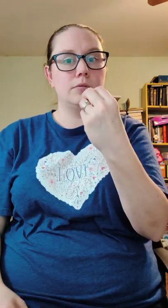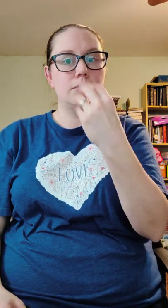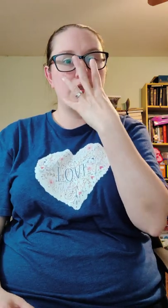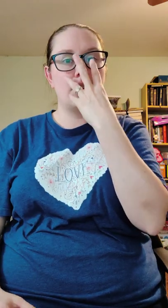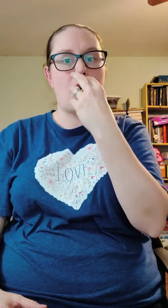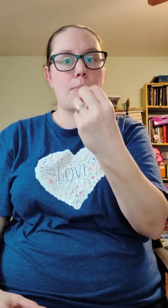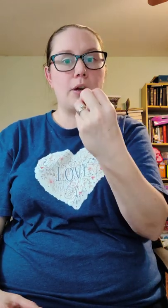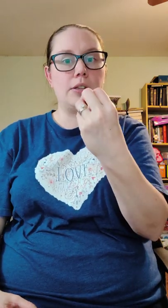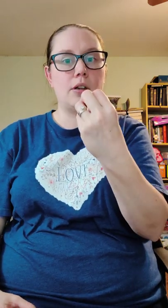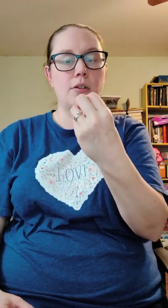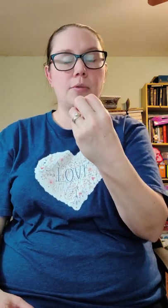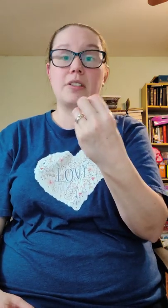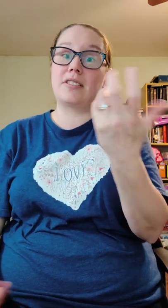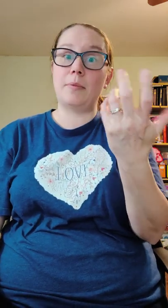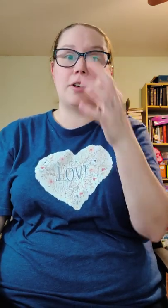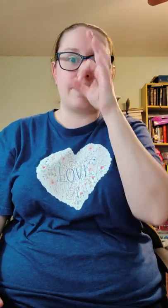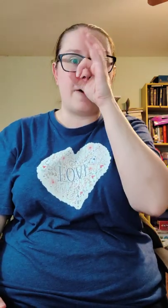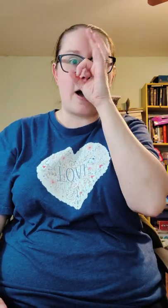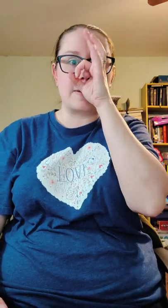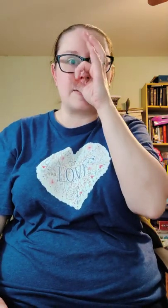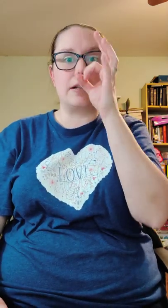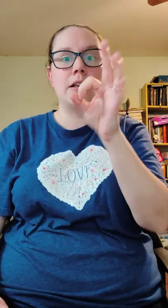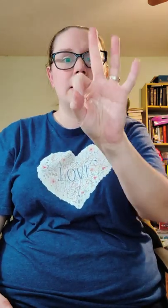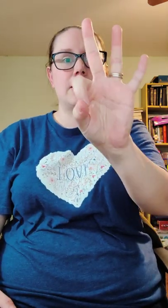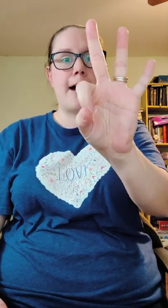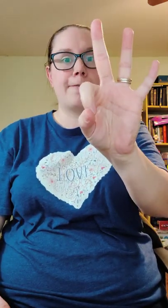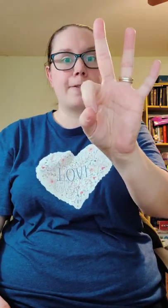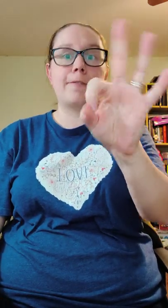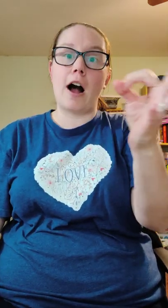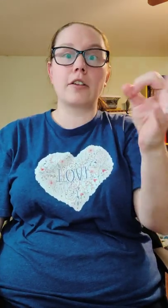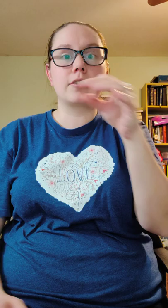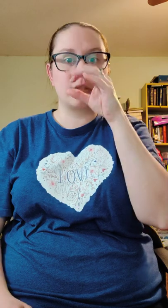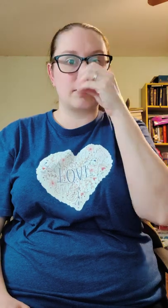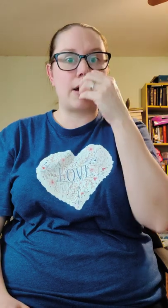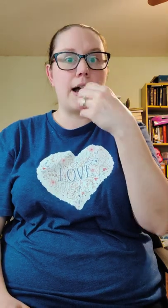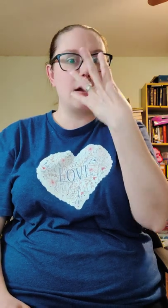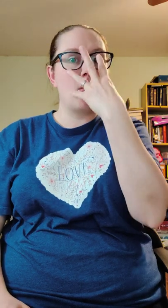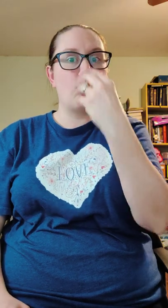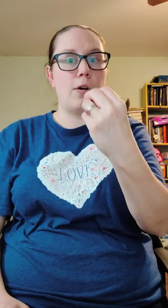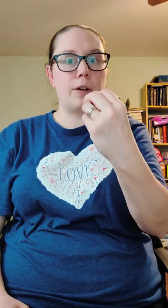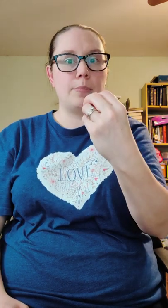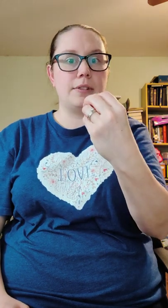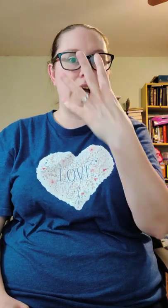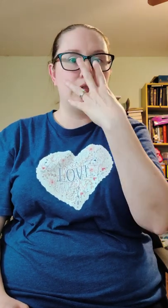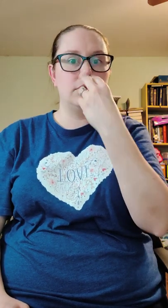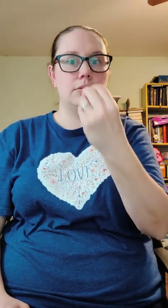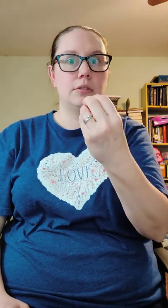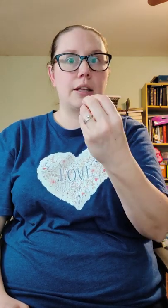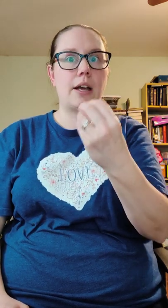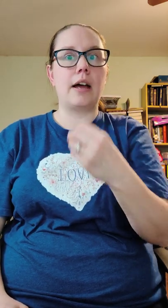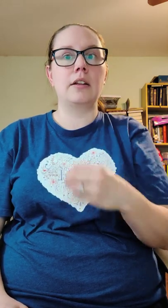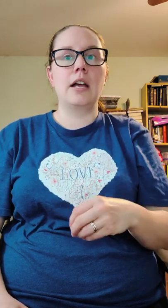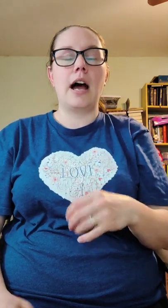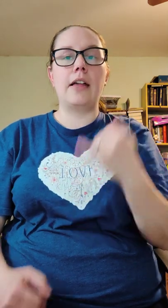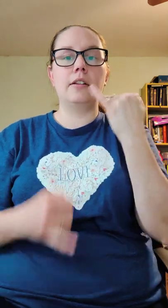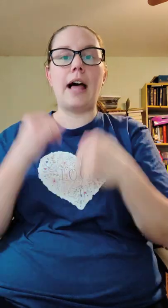The long pointy nose, which is similar to fox, but F for fox. Okay. Wolf comes down like that. And the